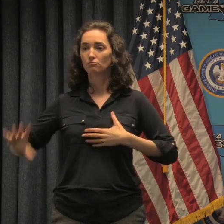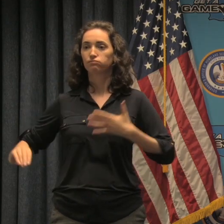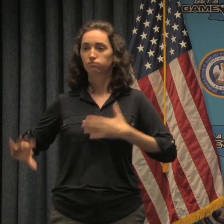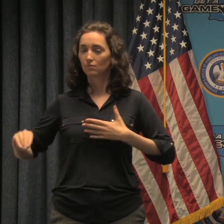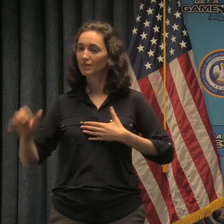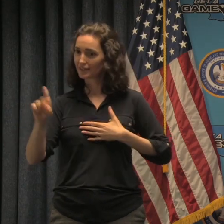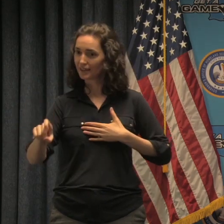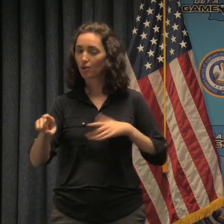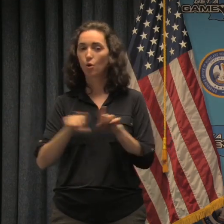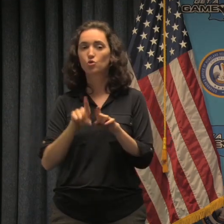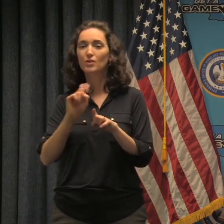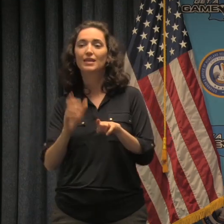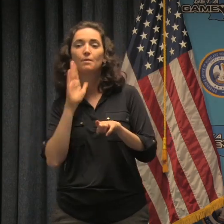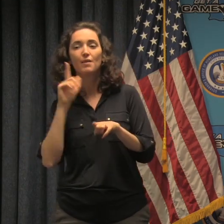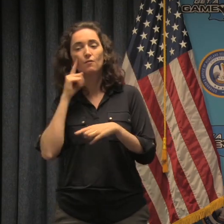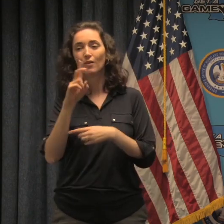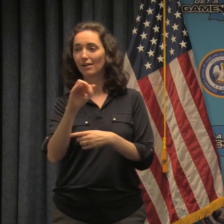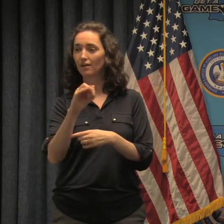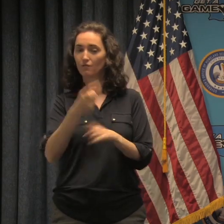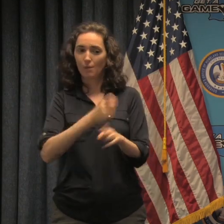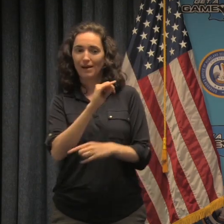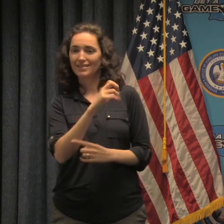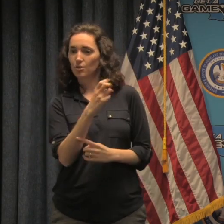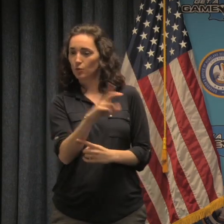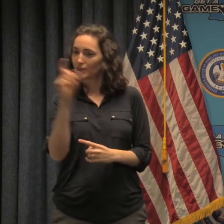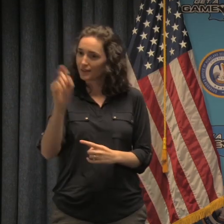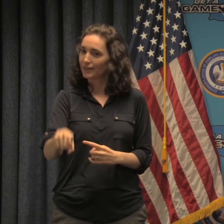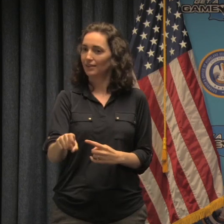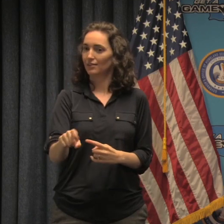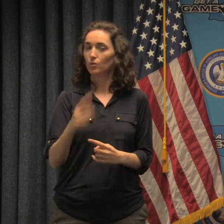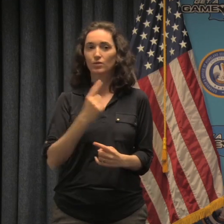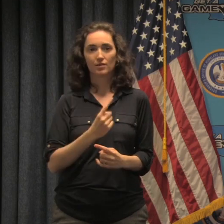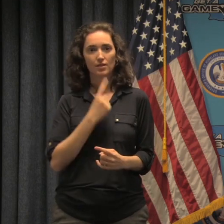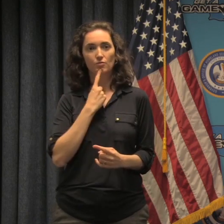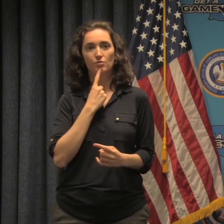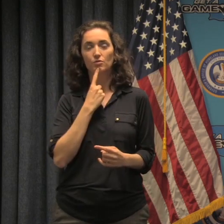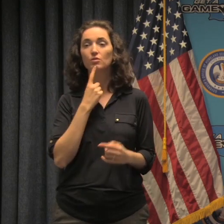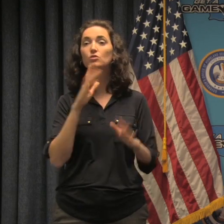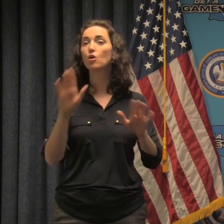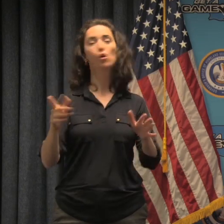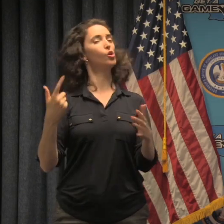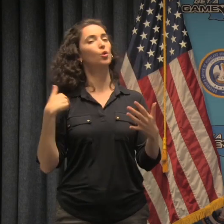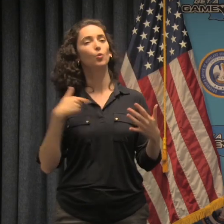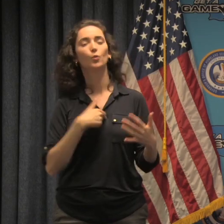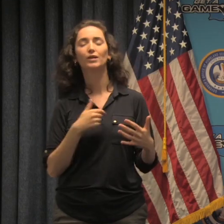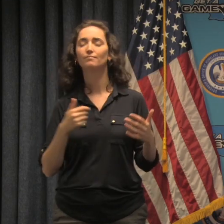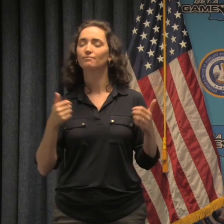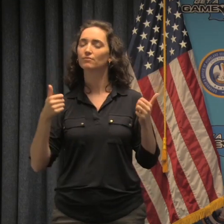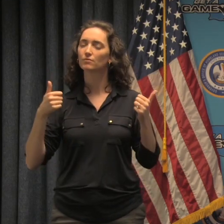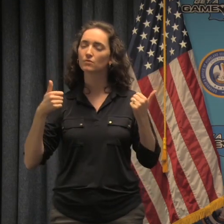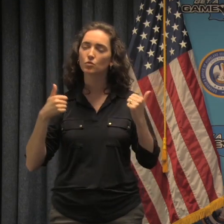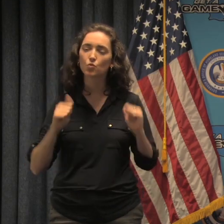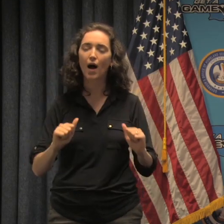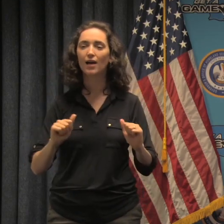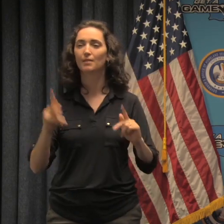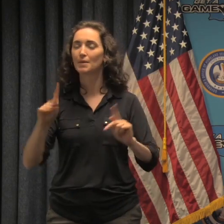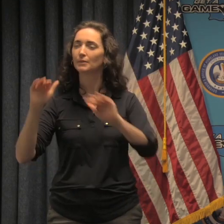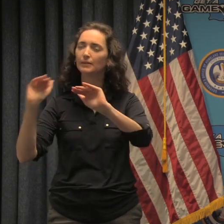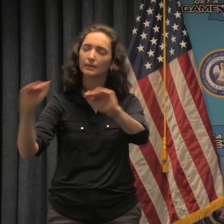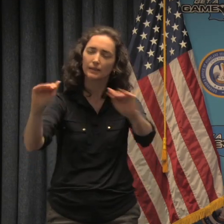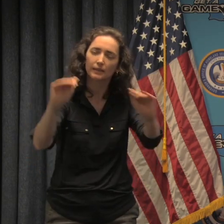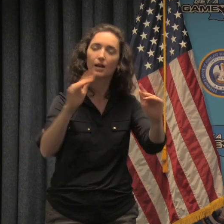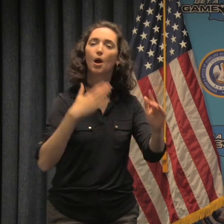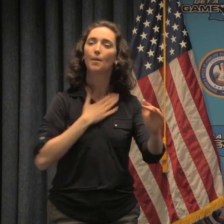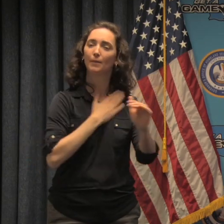so this is really serious. We're doing this every way that we can to try to get the attention of people to get